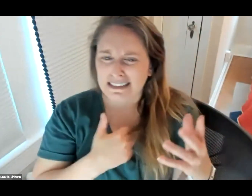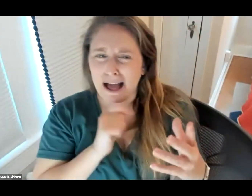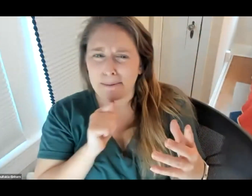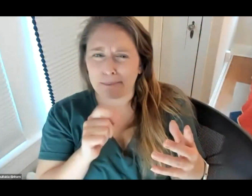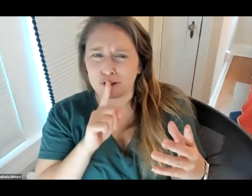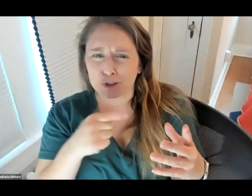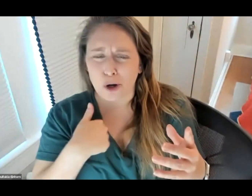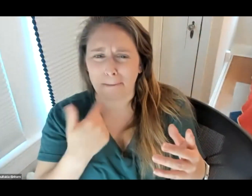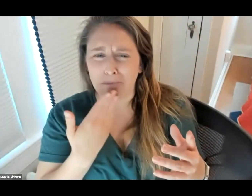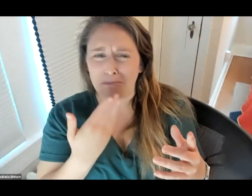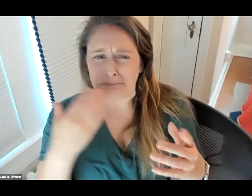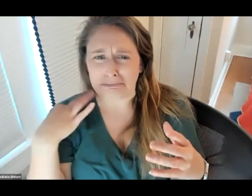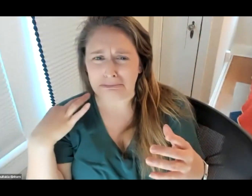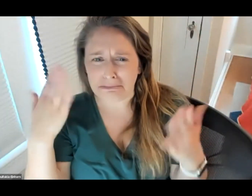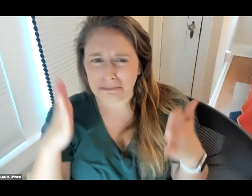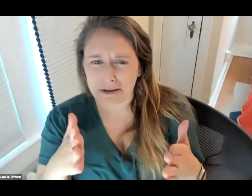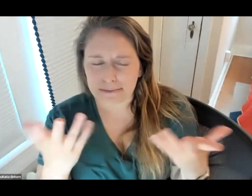So please don't worry if,